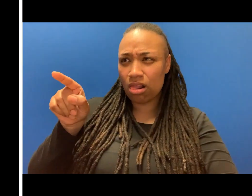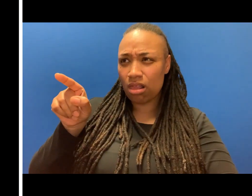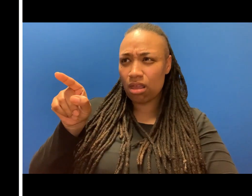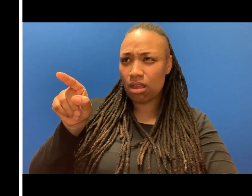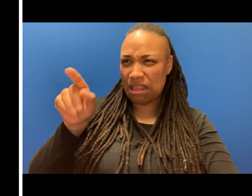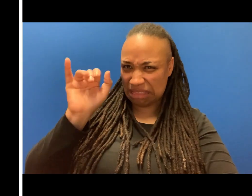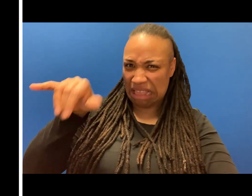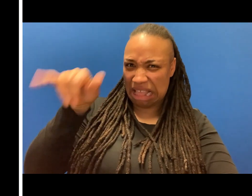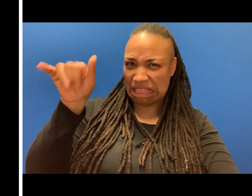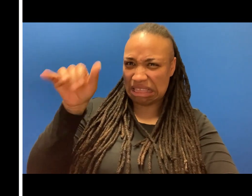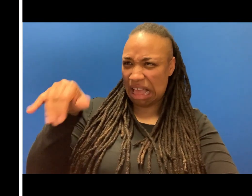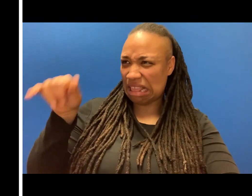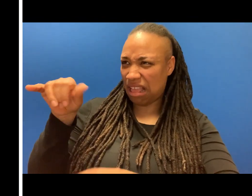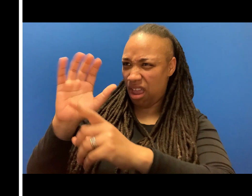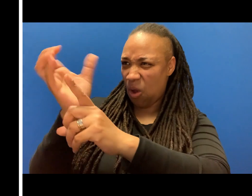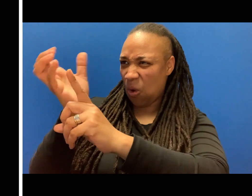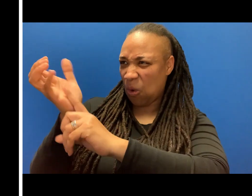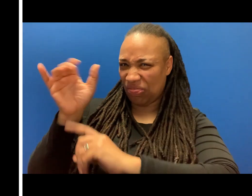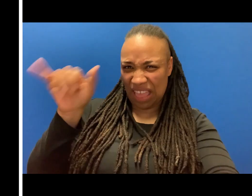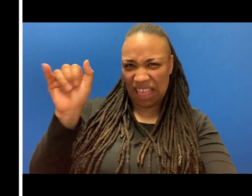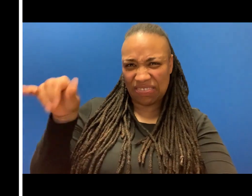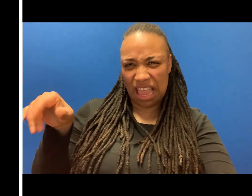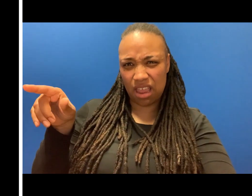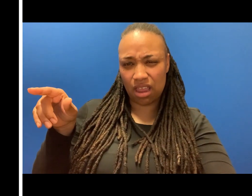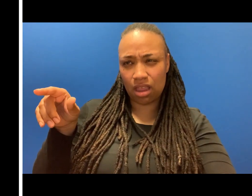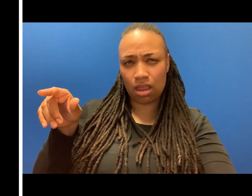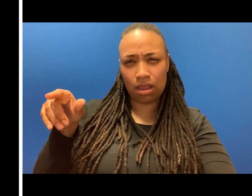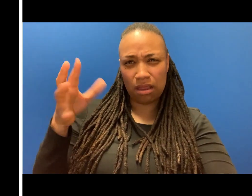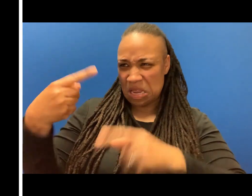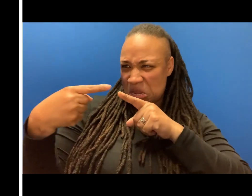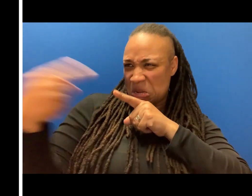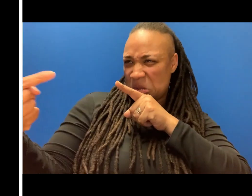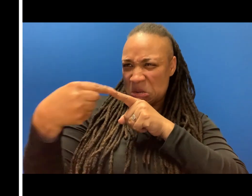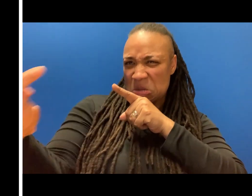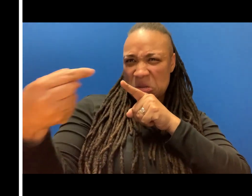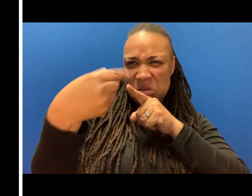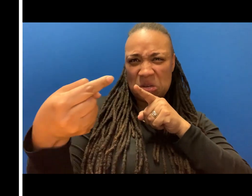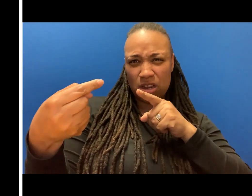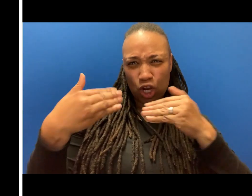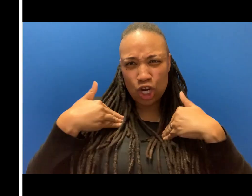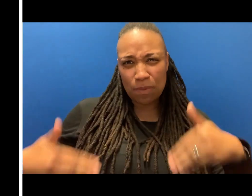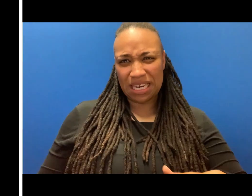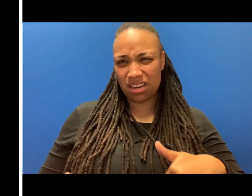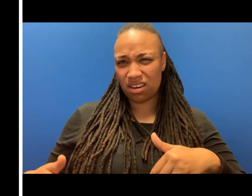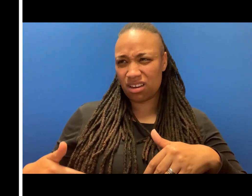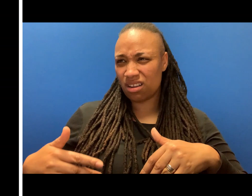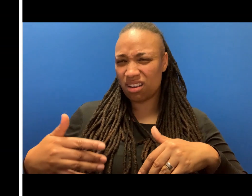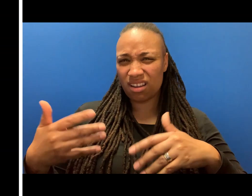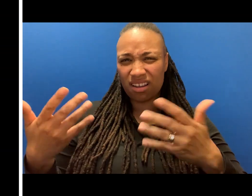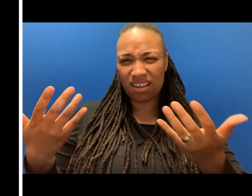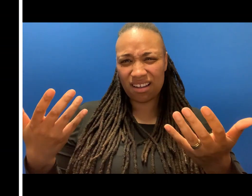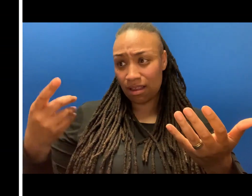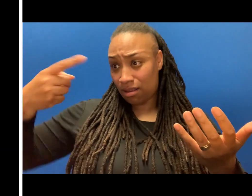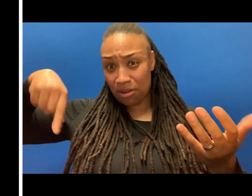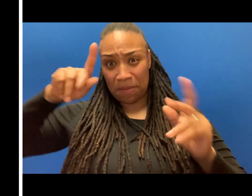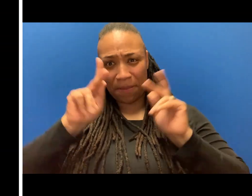of blackness? What in us is so detached from our own sense of humanity that we could